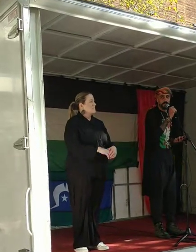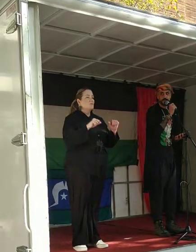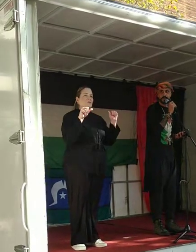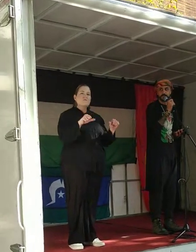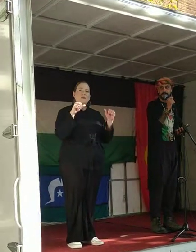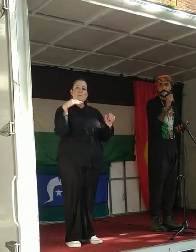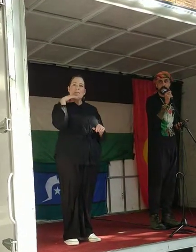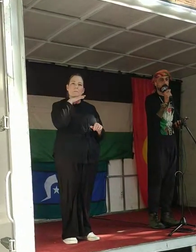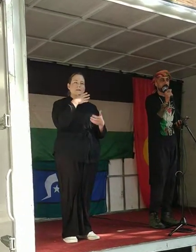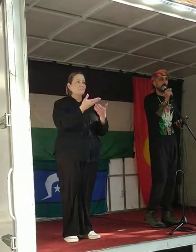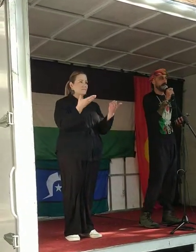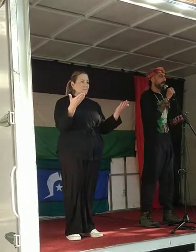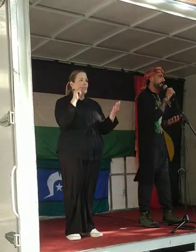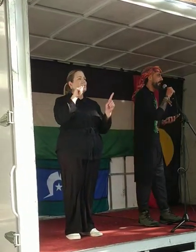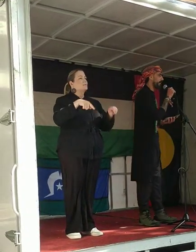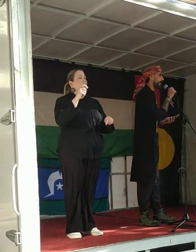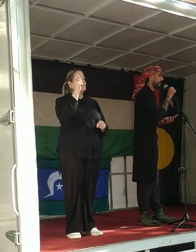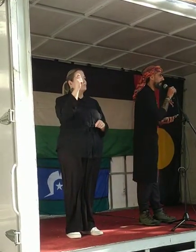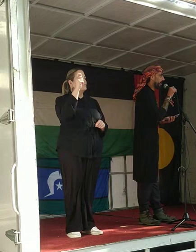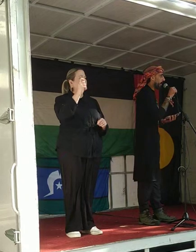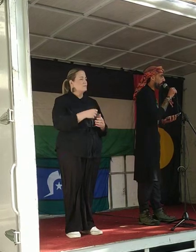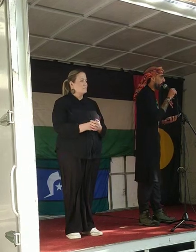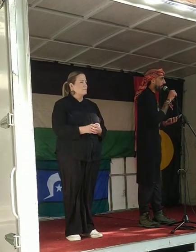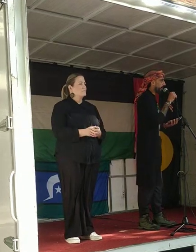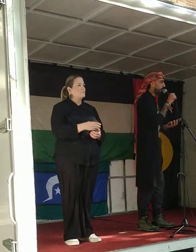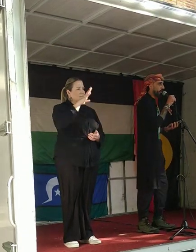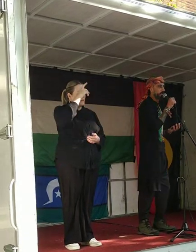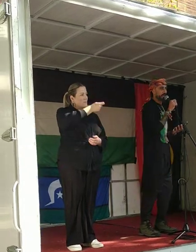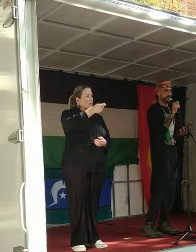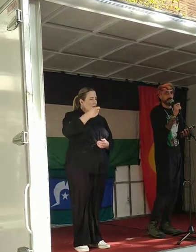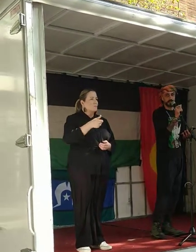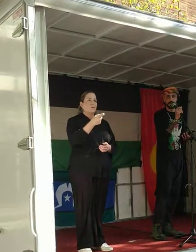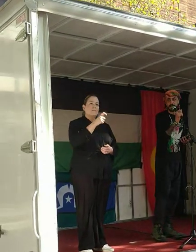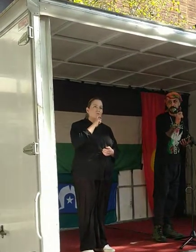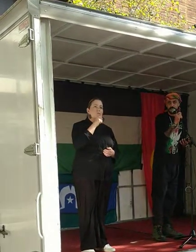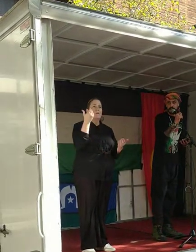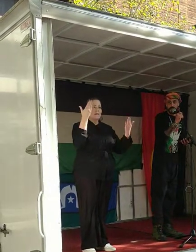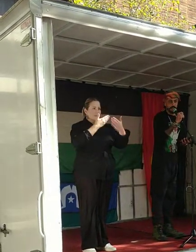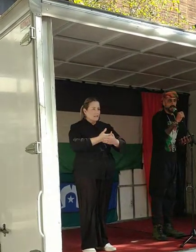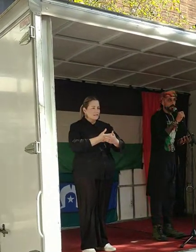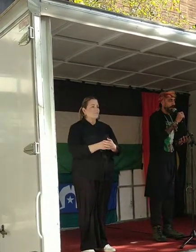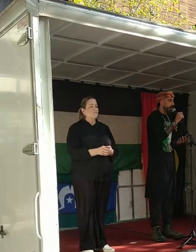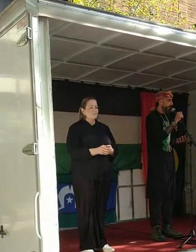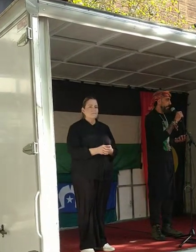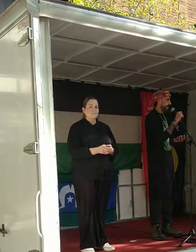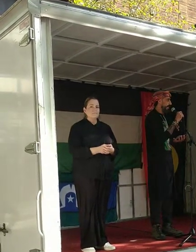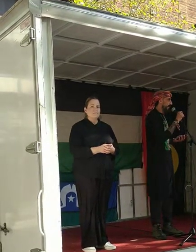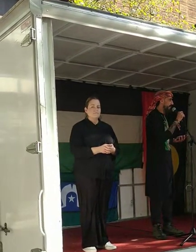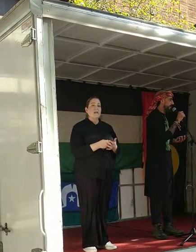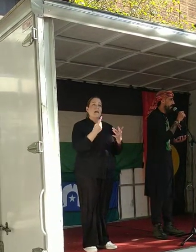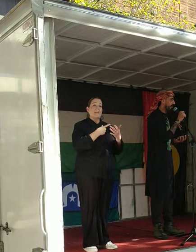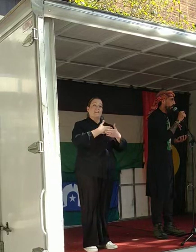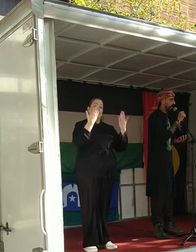All right, Melbourne. We're about The tripod's working okay? good afternoon, good evening. Another day of hope for